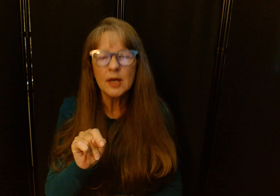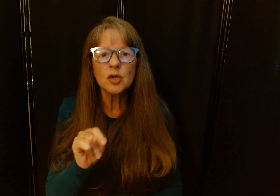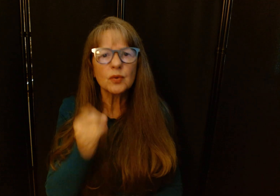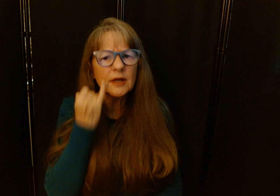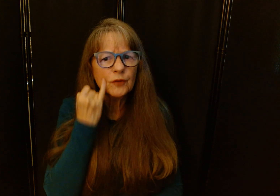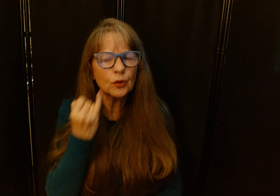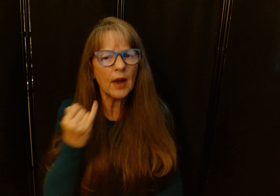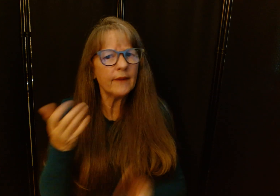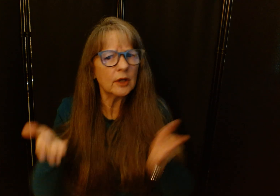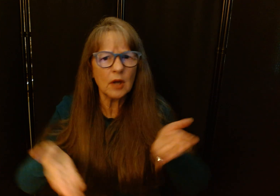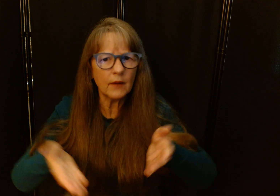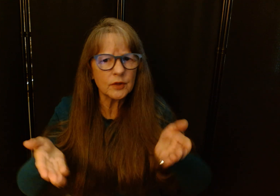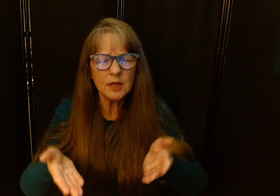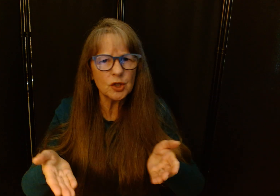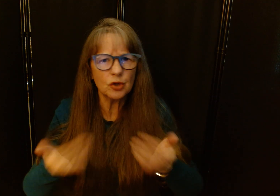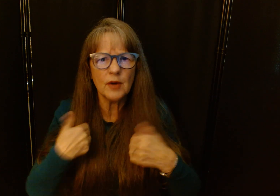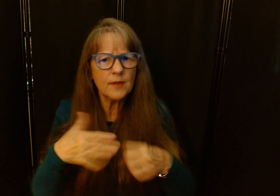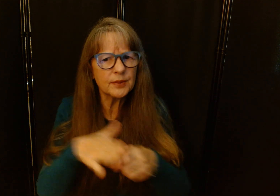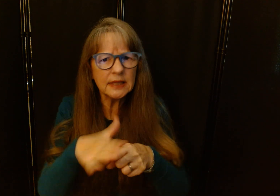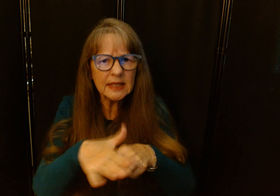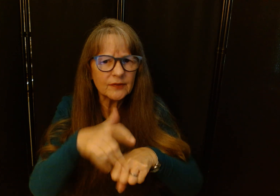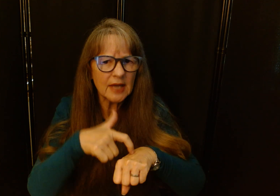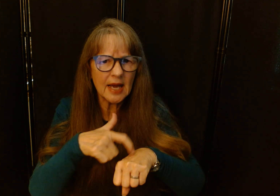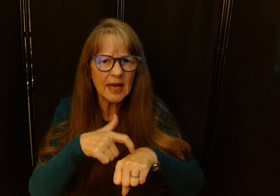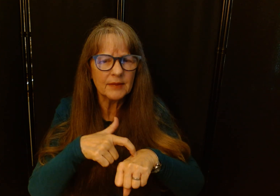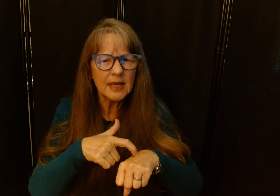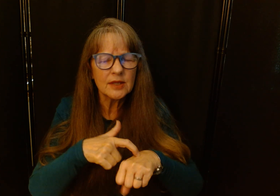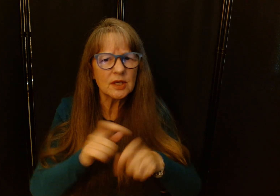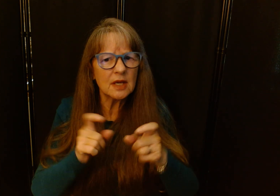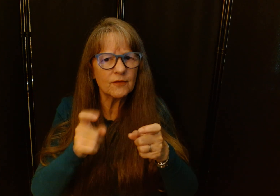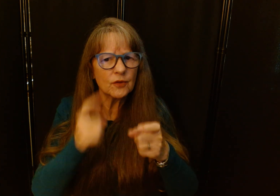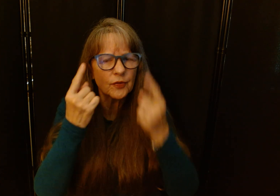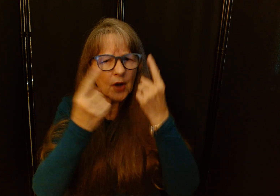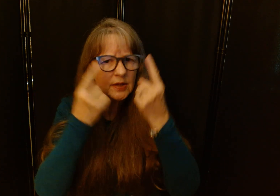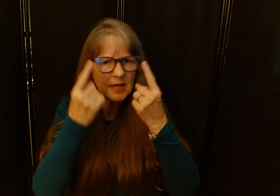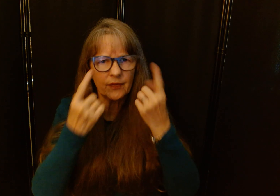if you're having a conversation, you have plenty of time to give your thoughts out there.